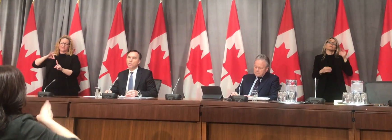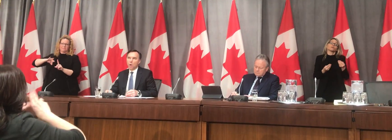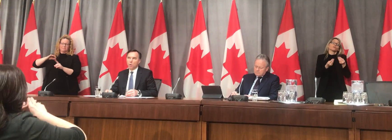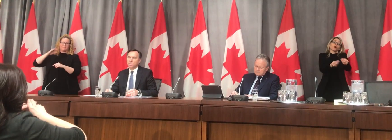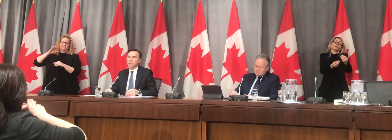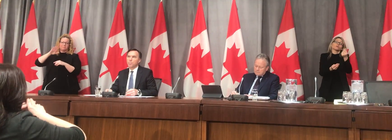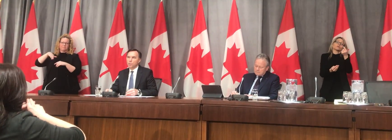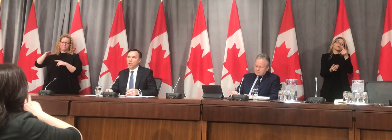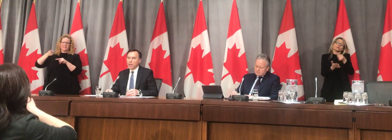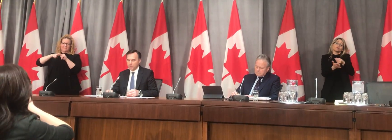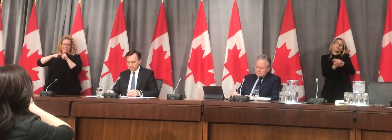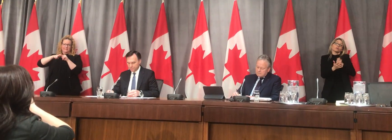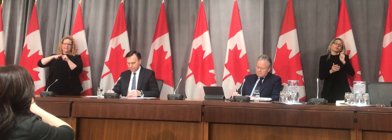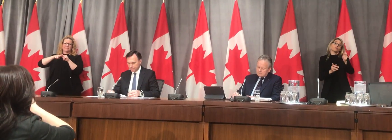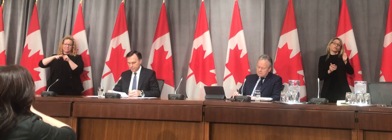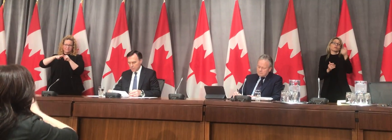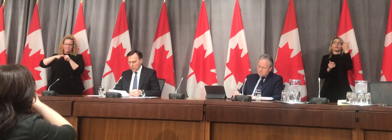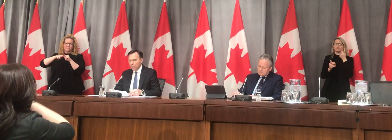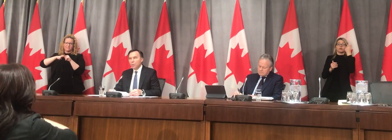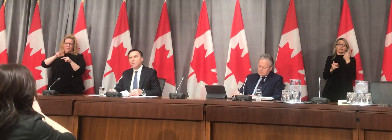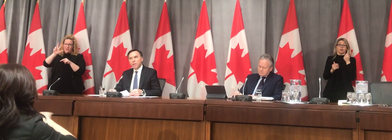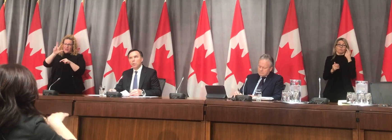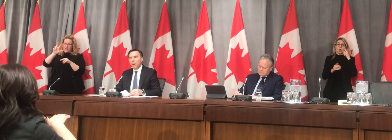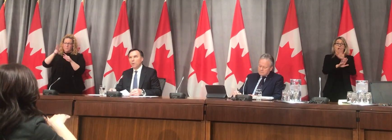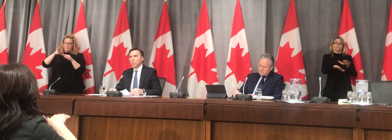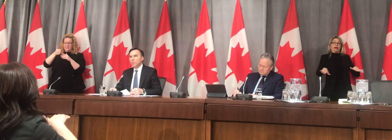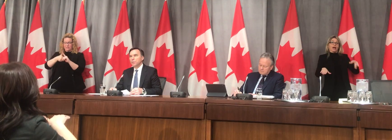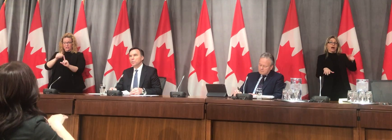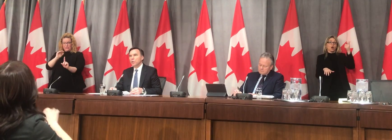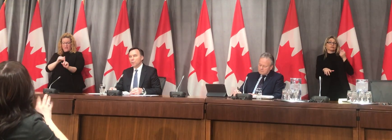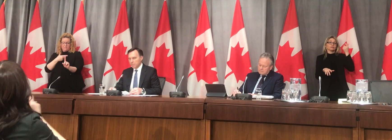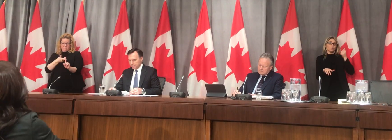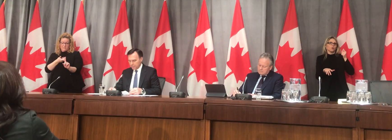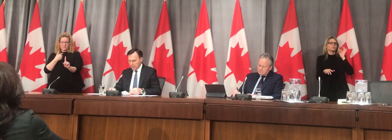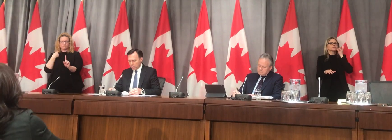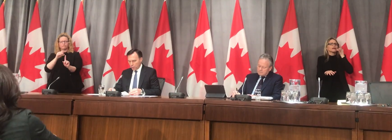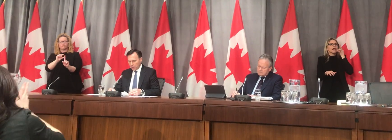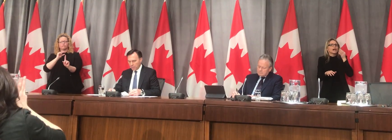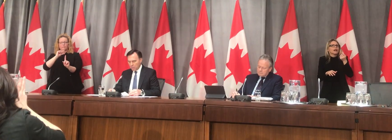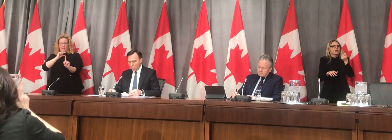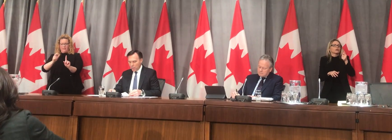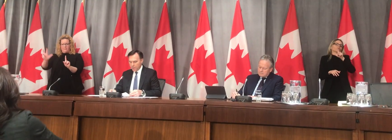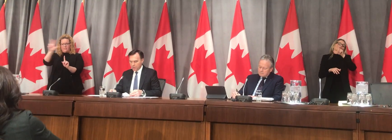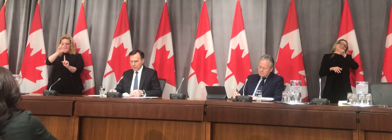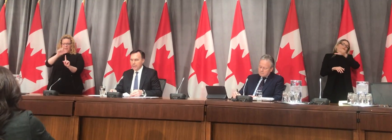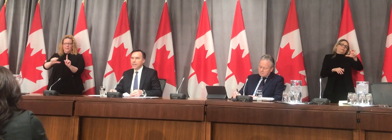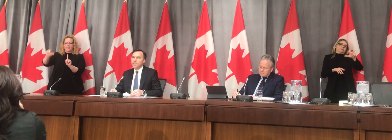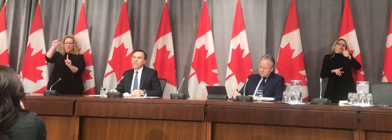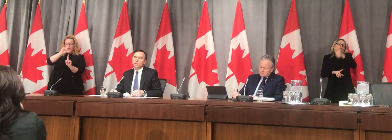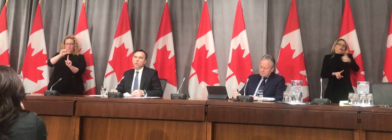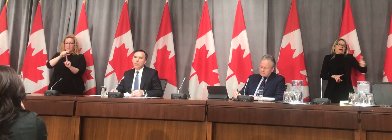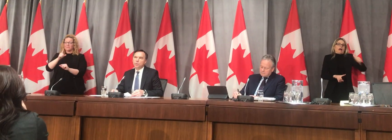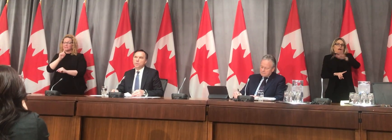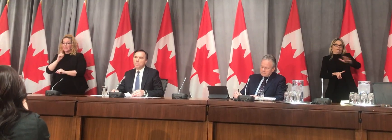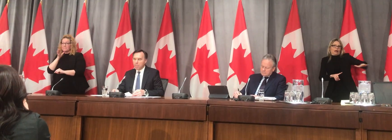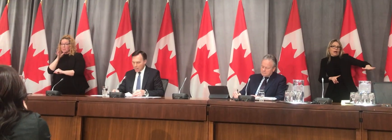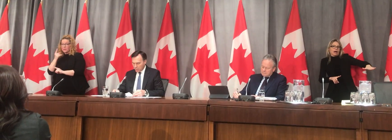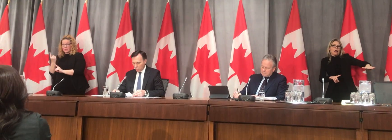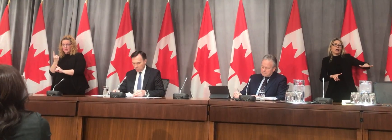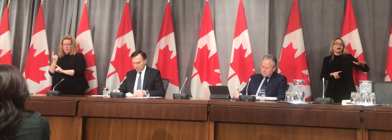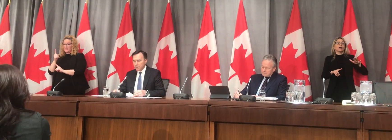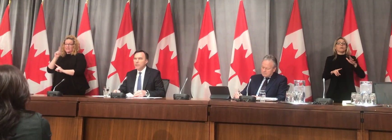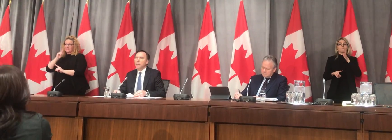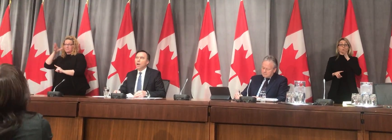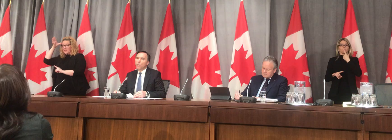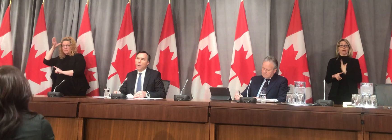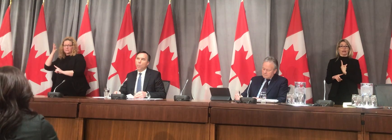of $300 per child. For a single parent with 2 children, earning minimum wage, these two measures combined